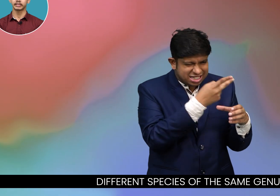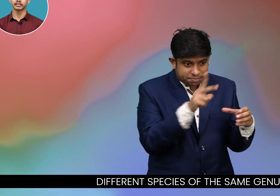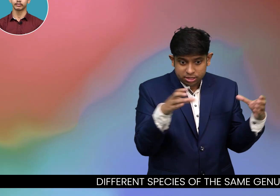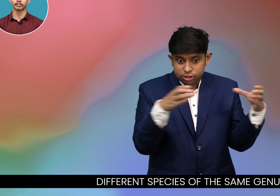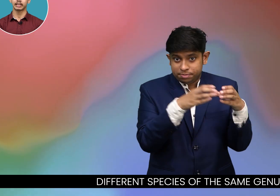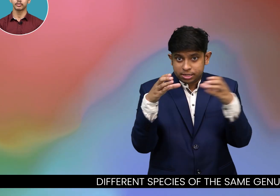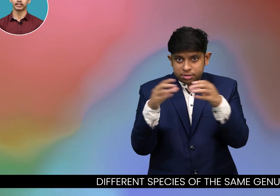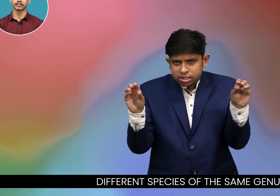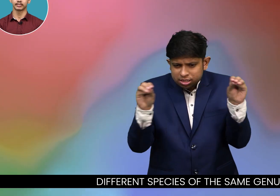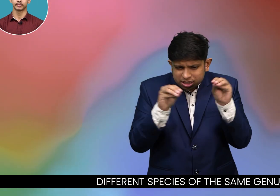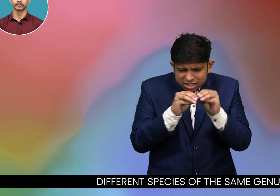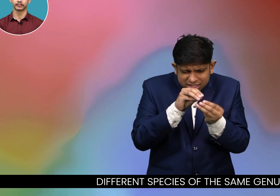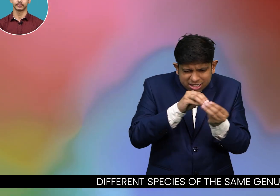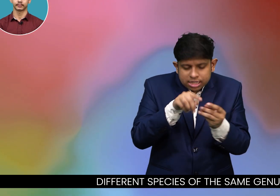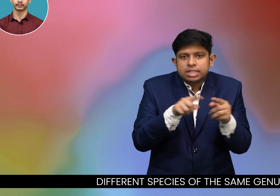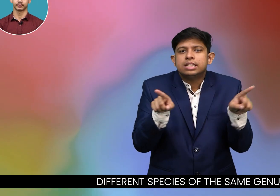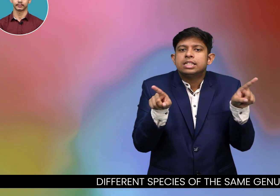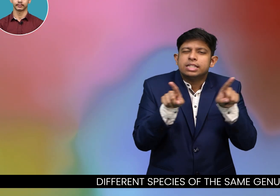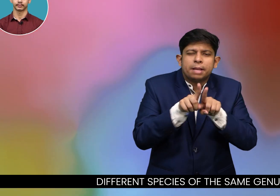different species of the same genus.